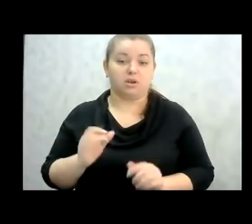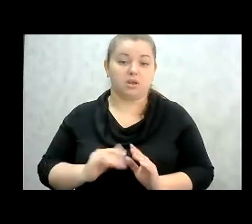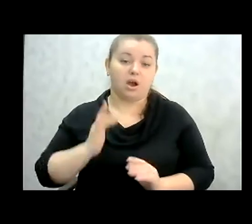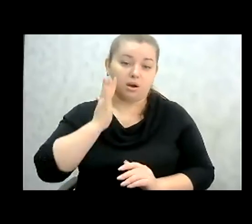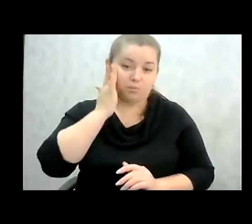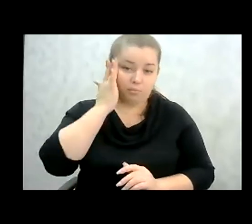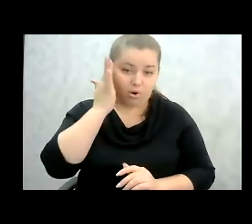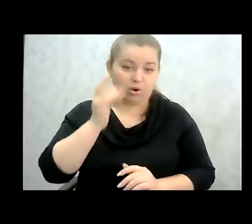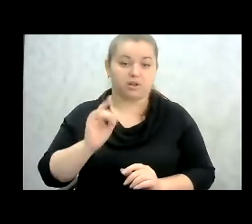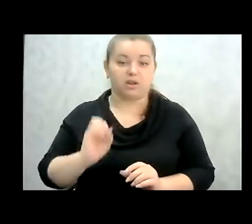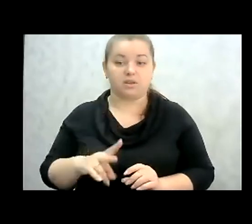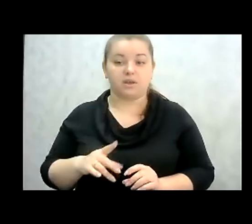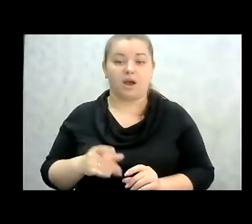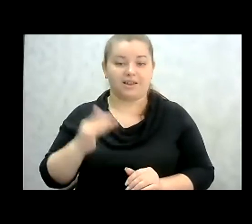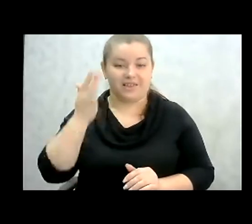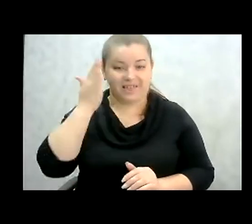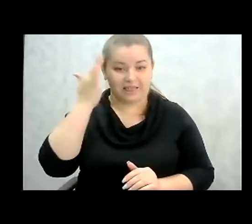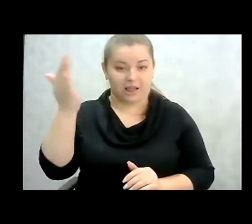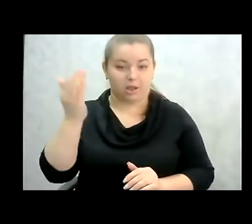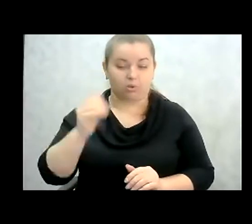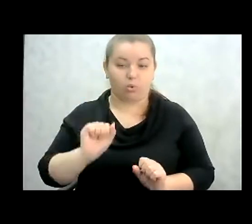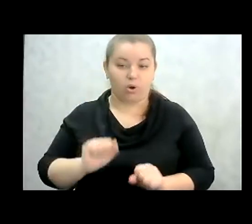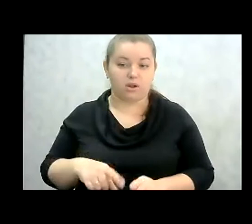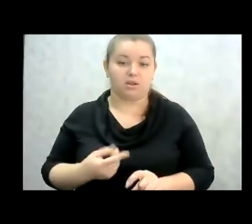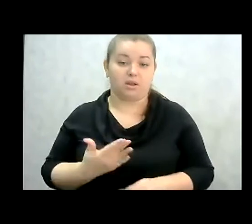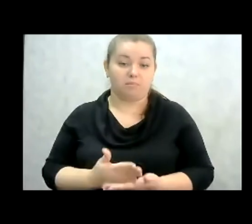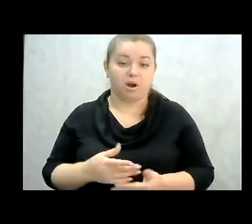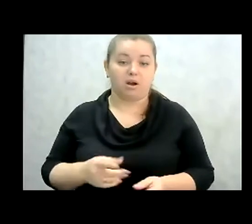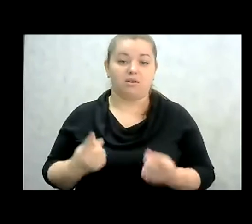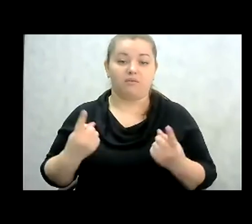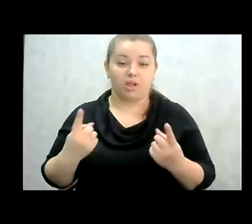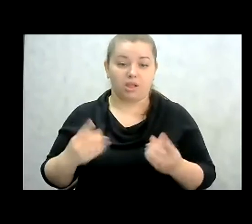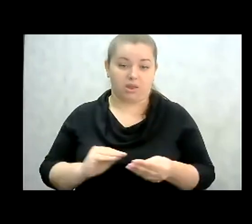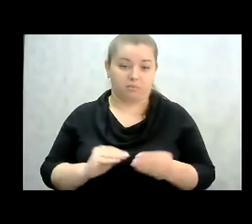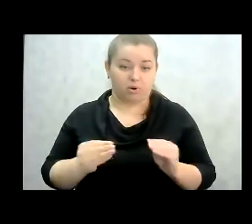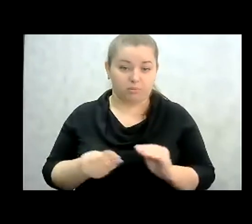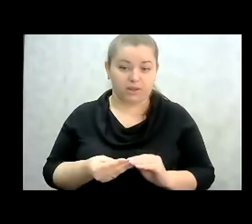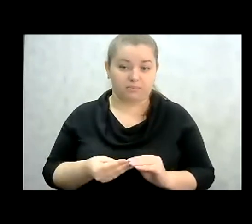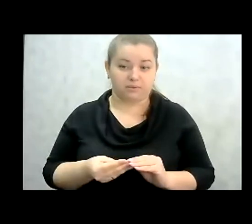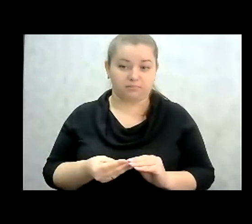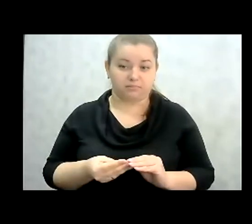for years. We have to think more about the